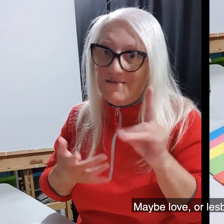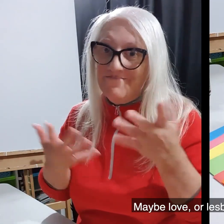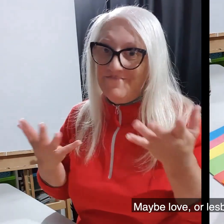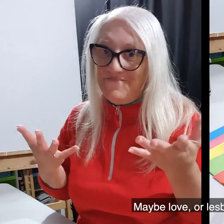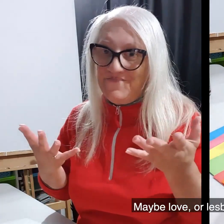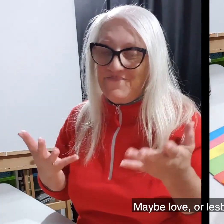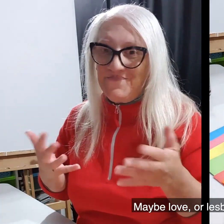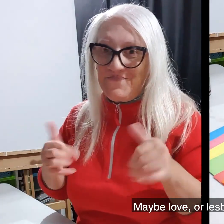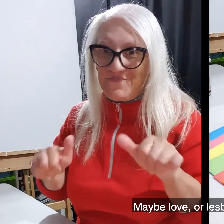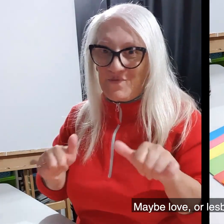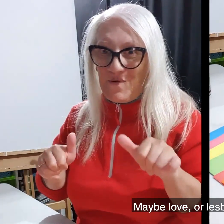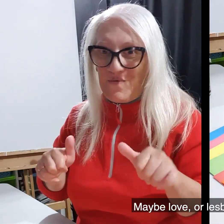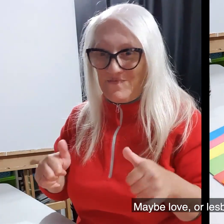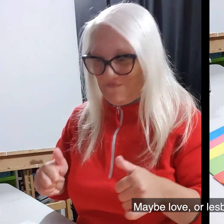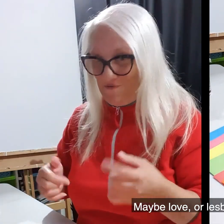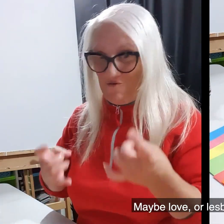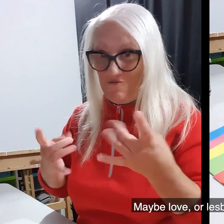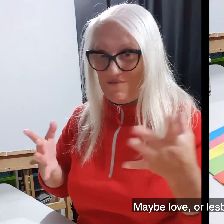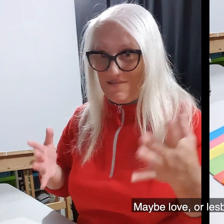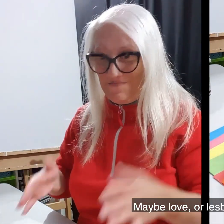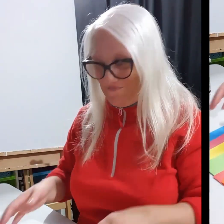lesbian, or gay.